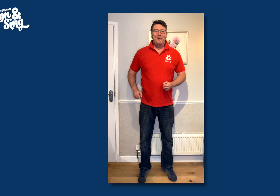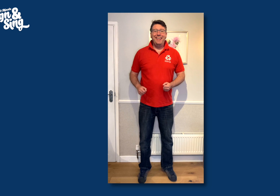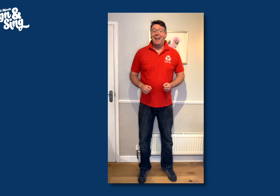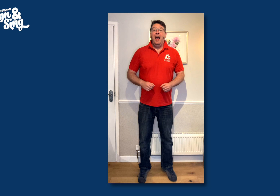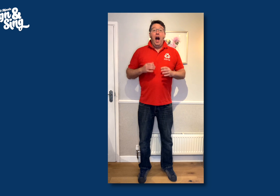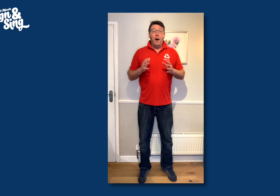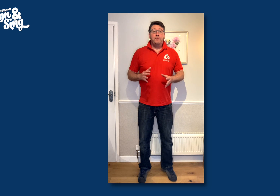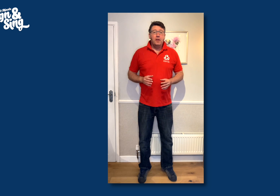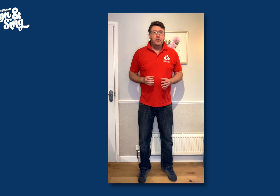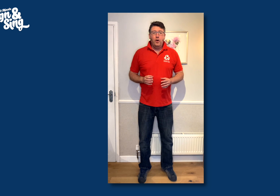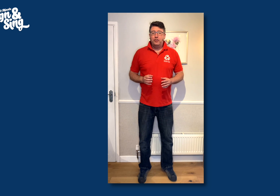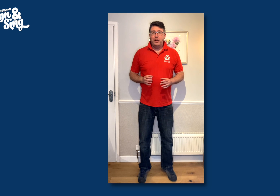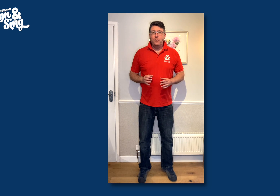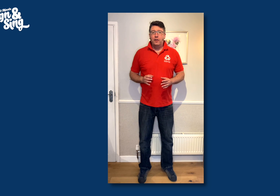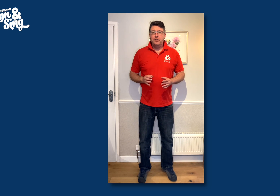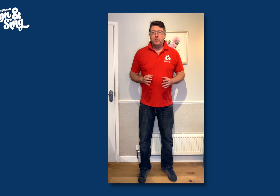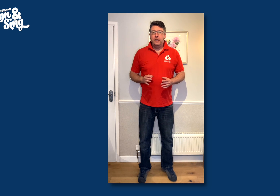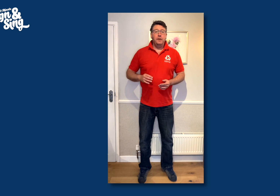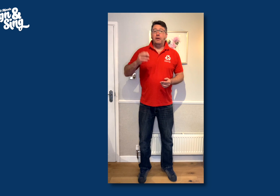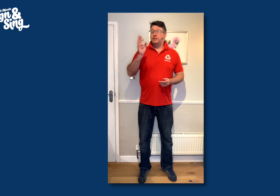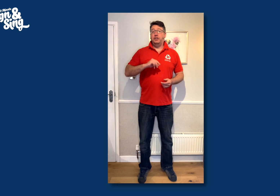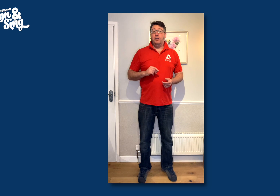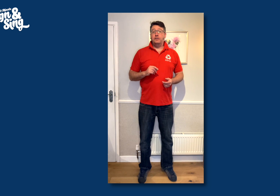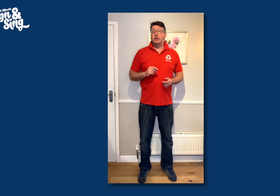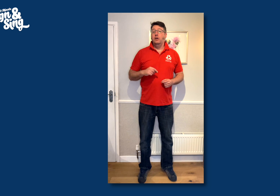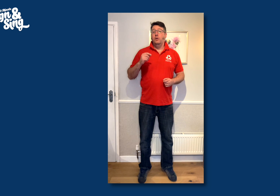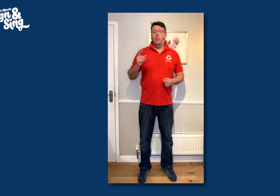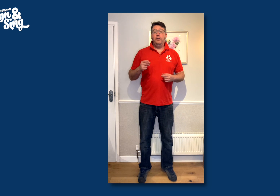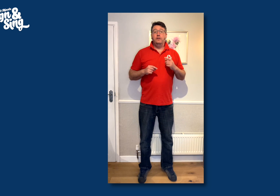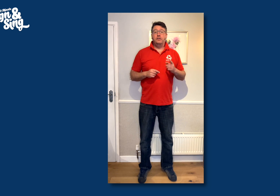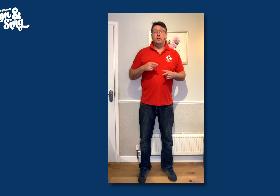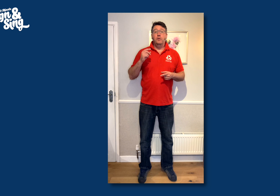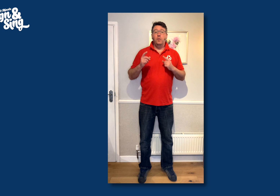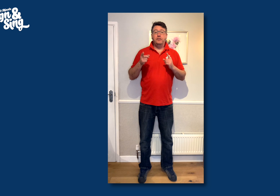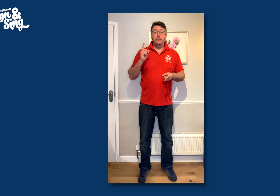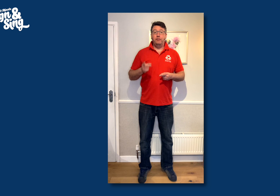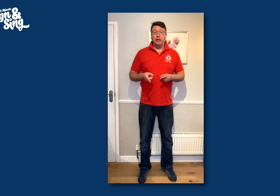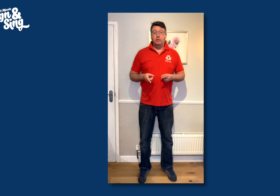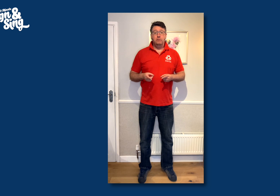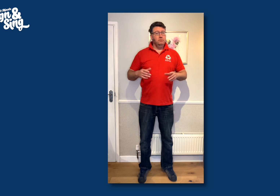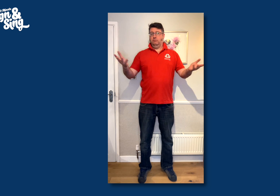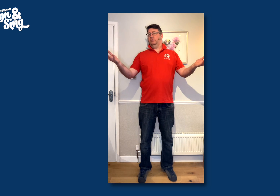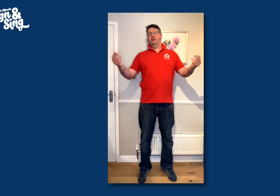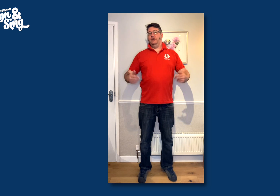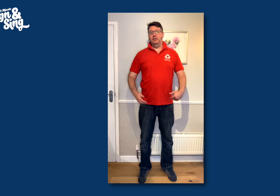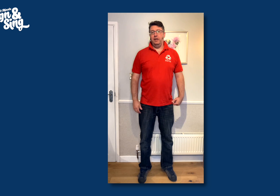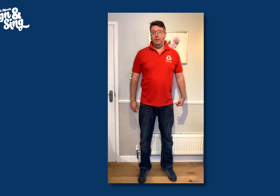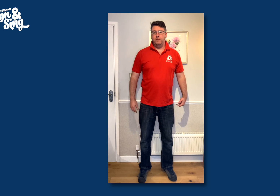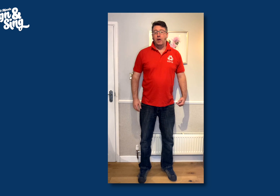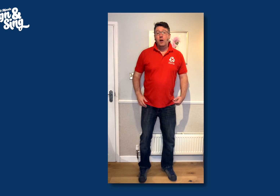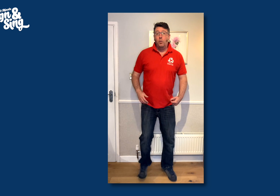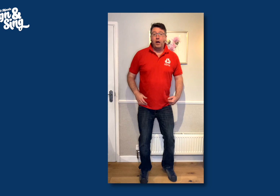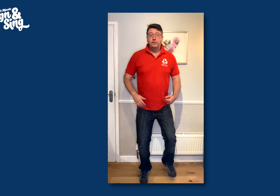Hi there, everybody. Not a tricky one this week. It's just 1, 2, 1, 2, 3. You can do